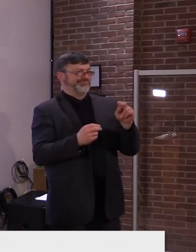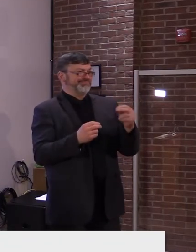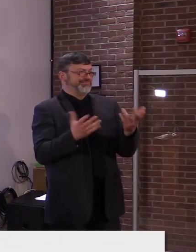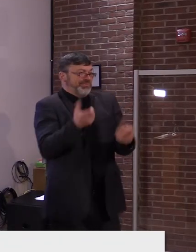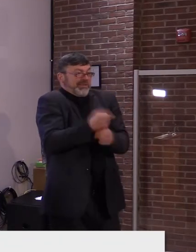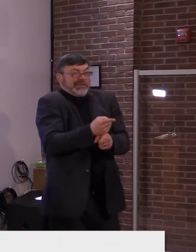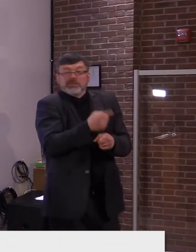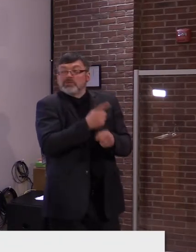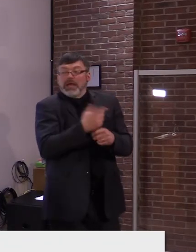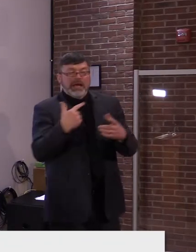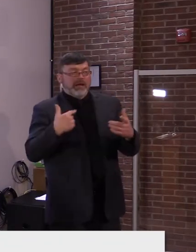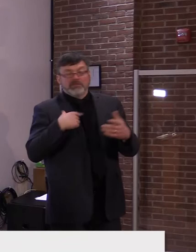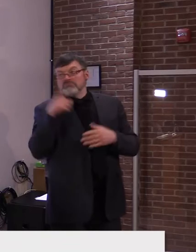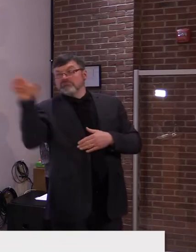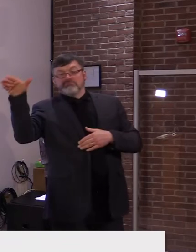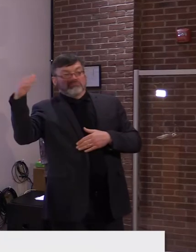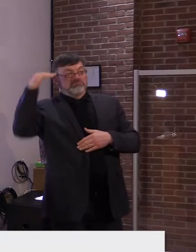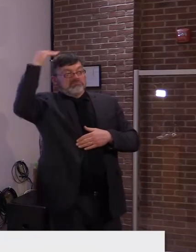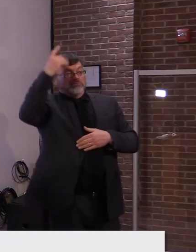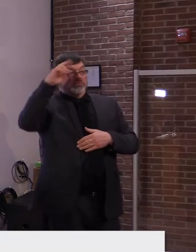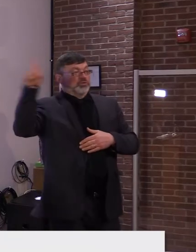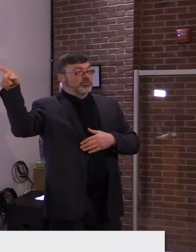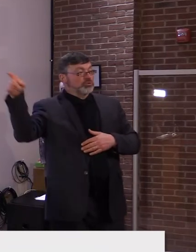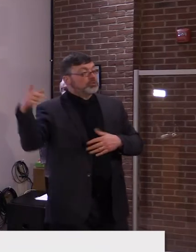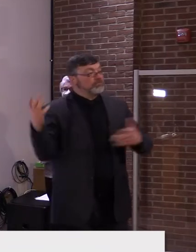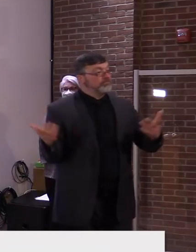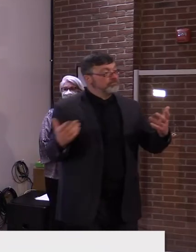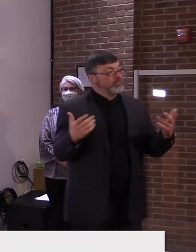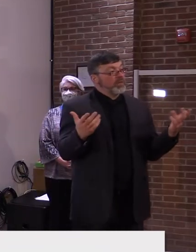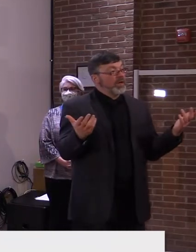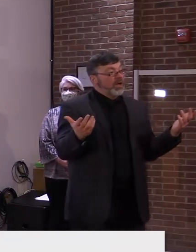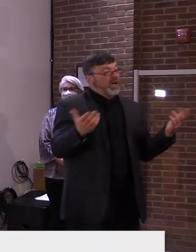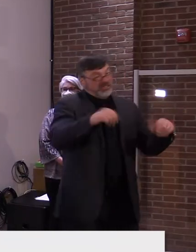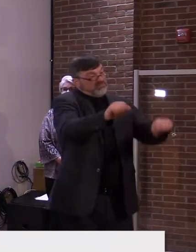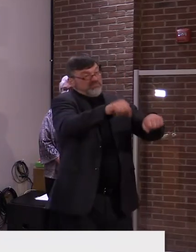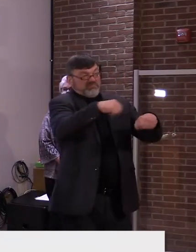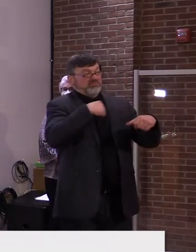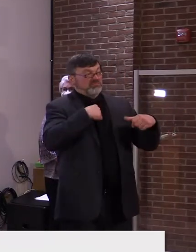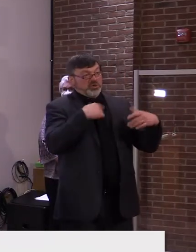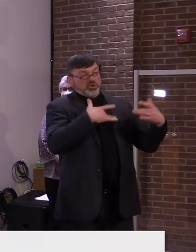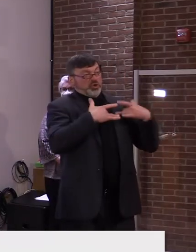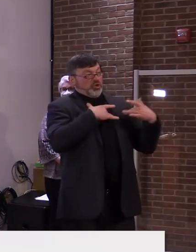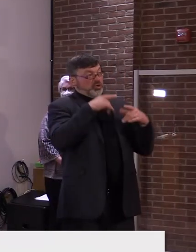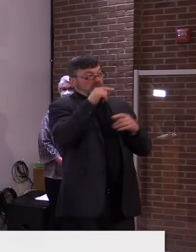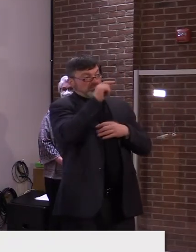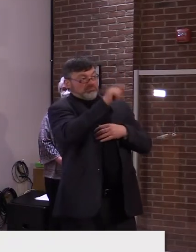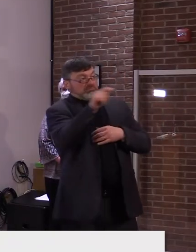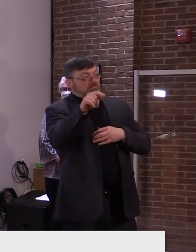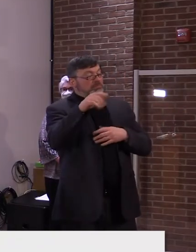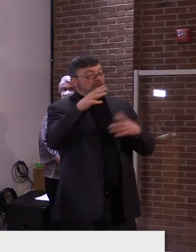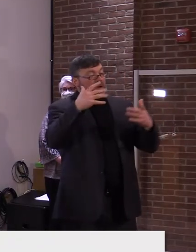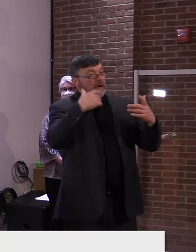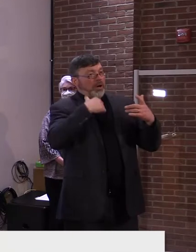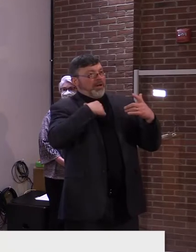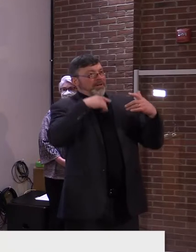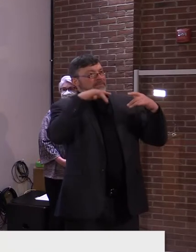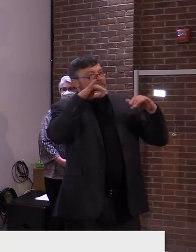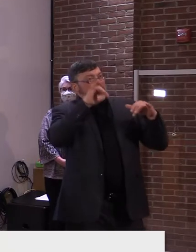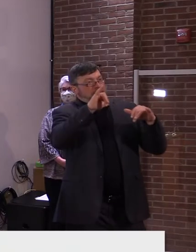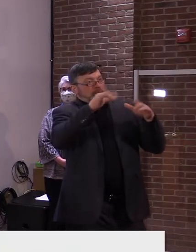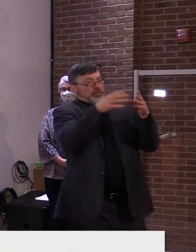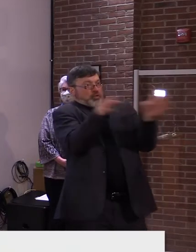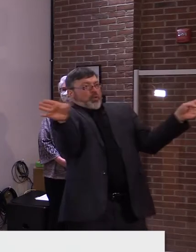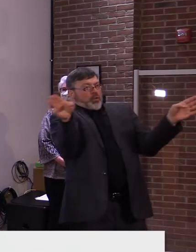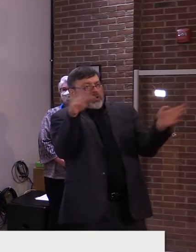I would echo the concern, but we stand a far better chance of at least doing it with the approach we're doing so that we try to connect with as many as